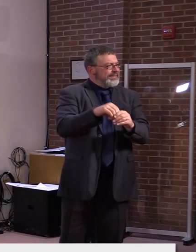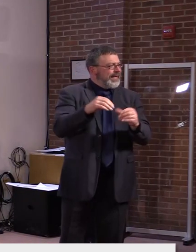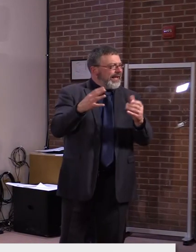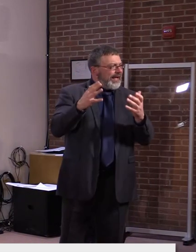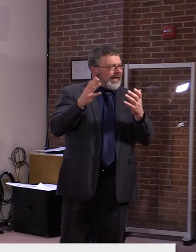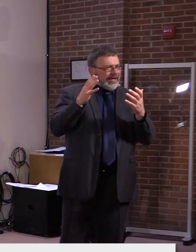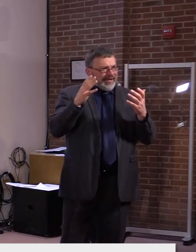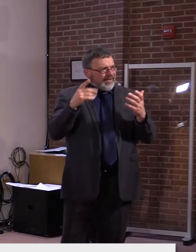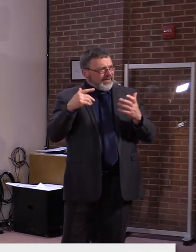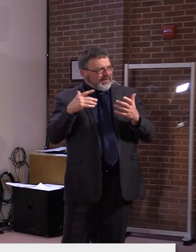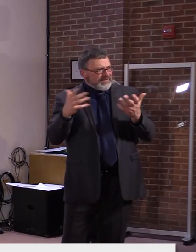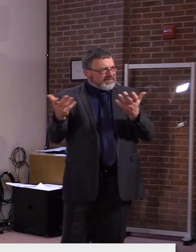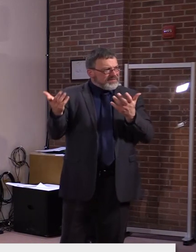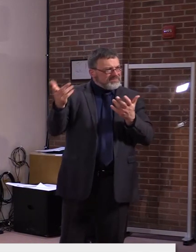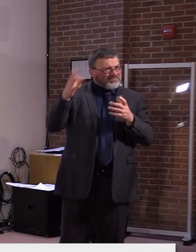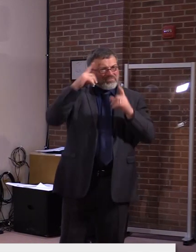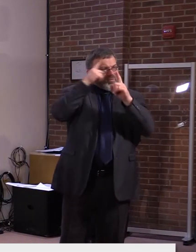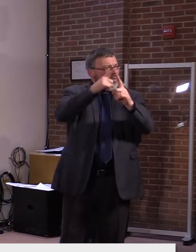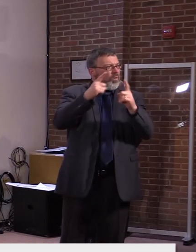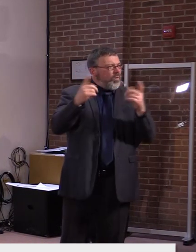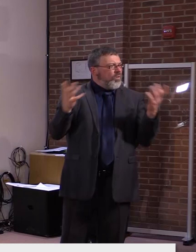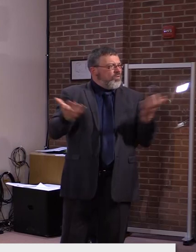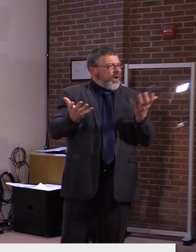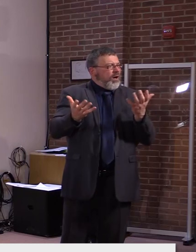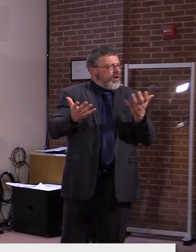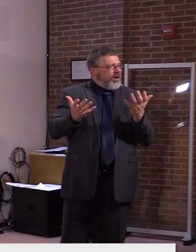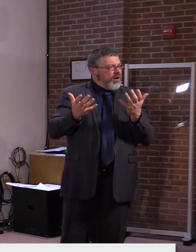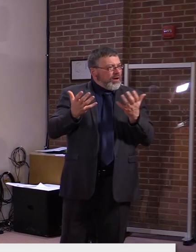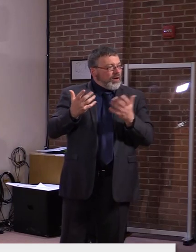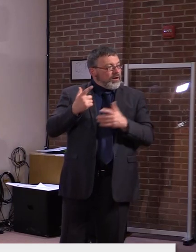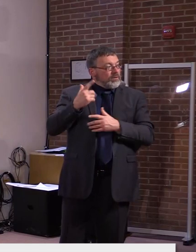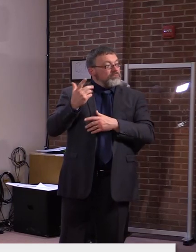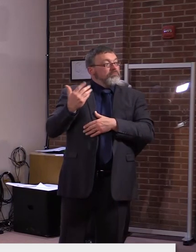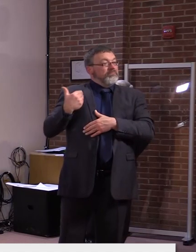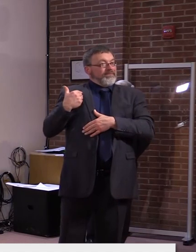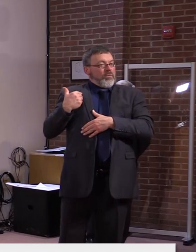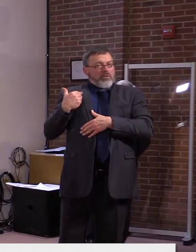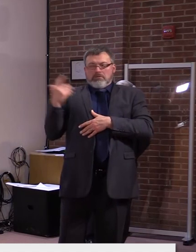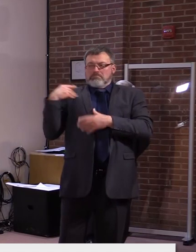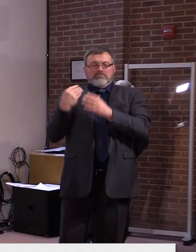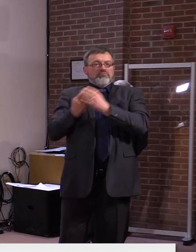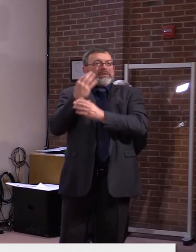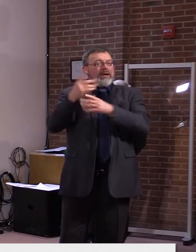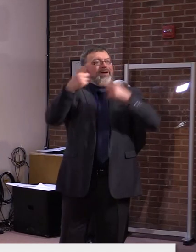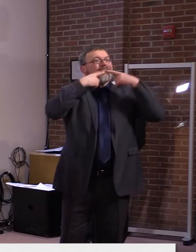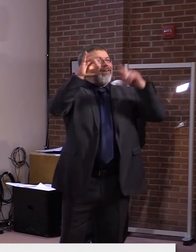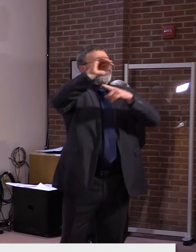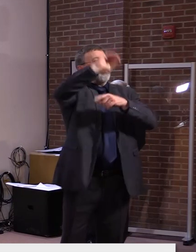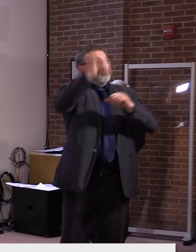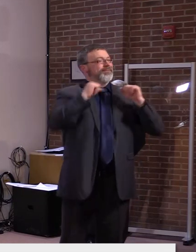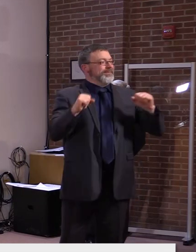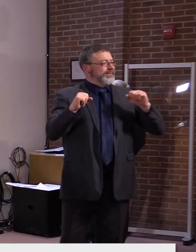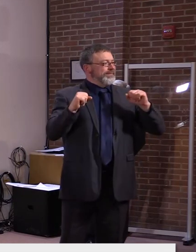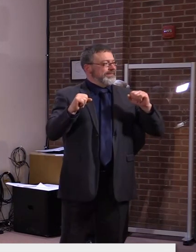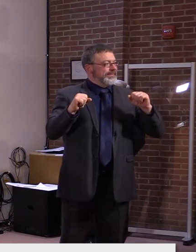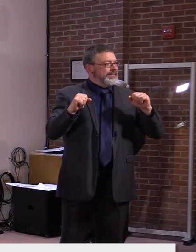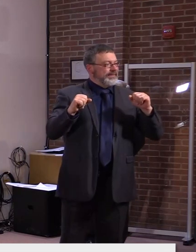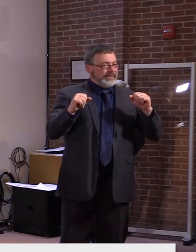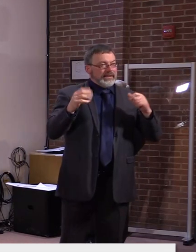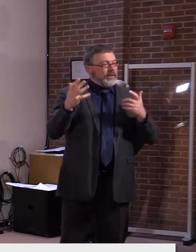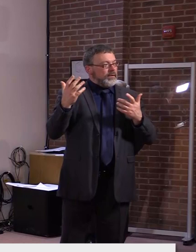target in mind? I know for the springtime it was the big 80% number. Is there anything like that you're sort of eyeing? We haven't put a target number. Obviously,